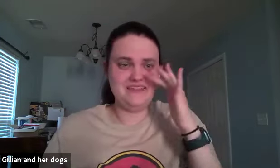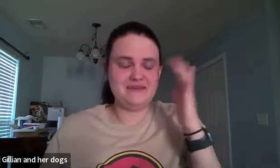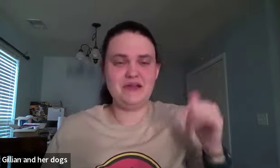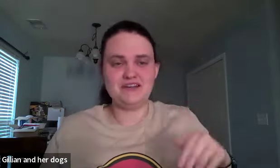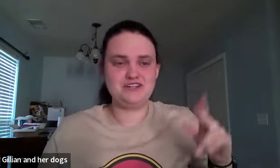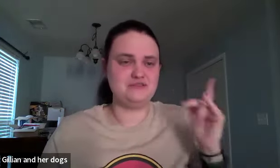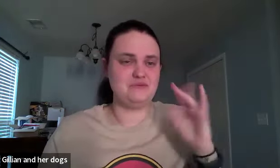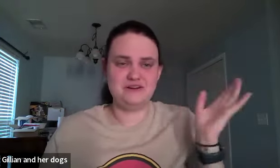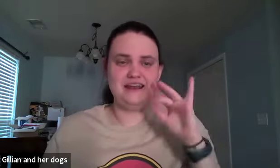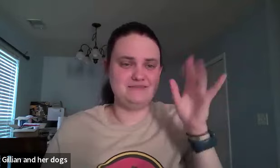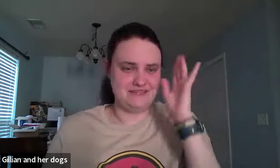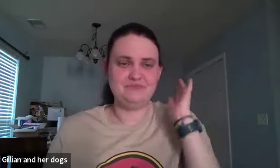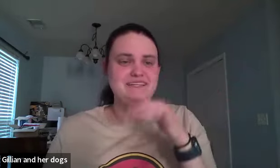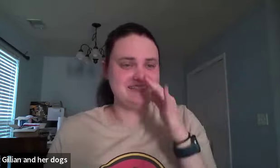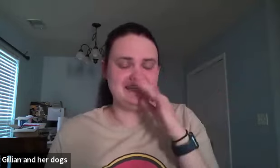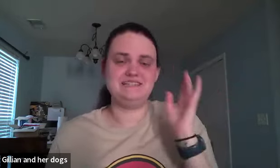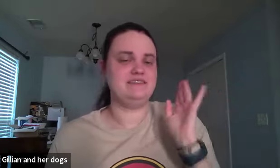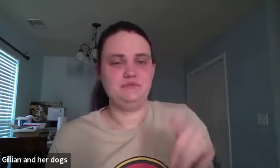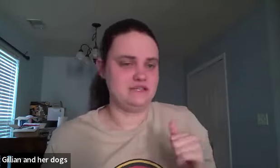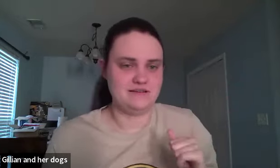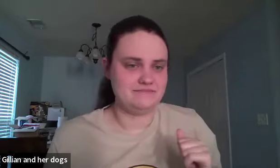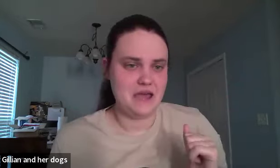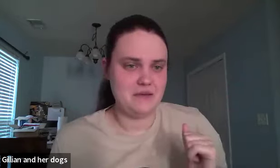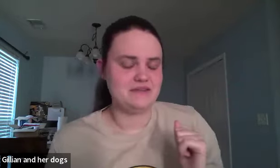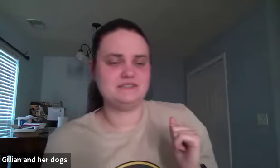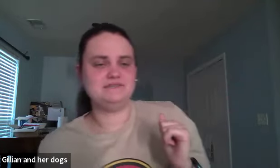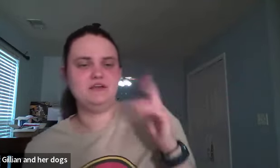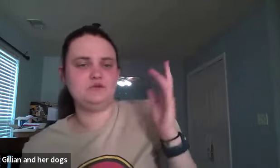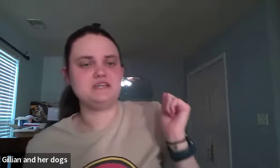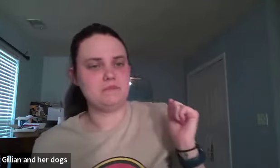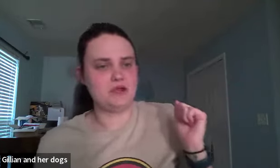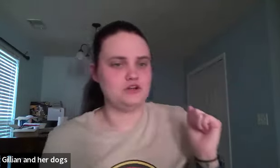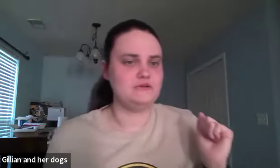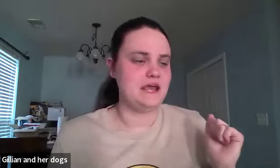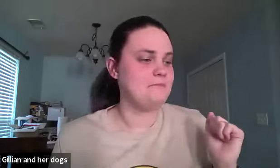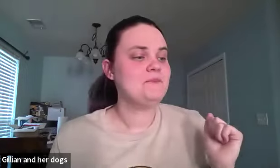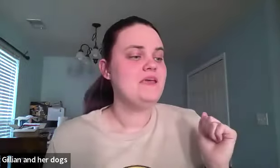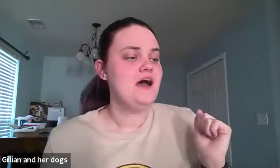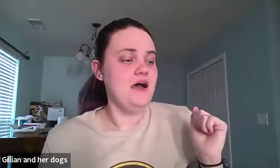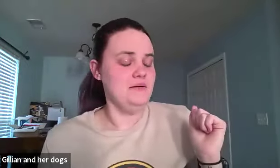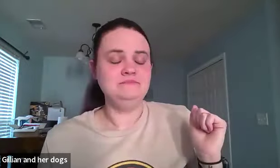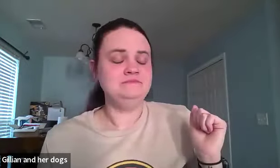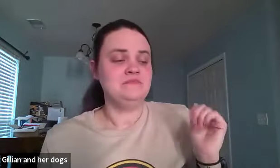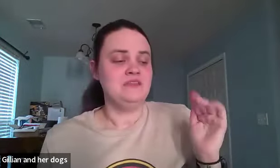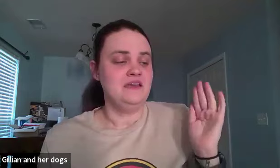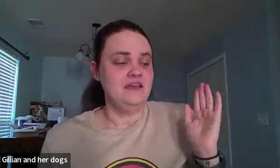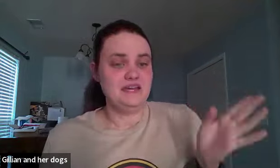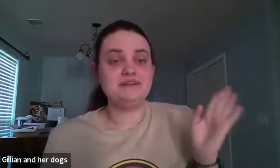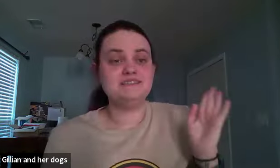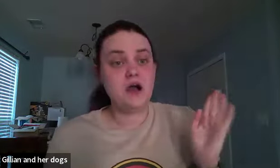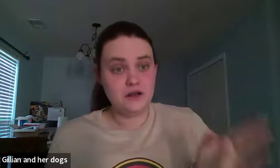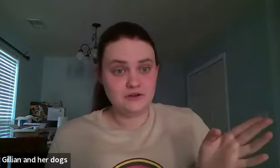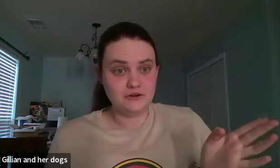and then my eye tries to water. And I was like, please sneeze. It was not happening. Luck was not in my cards right now. Anyways,